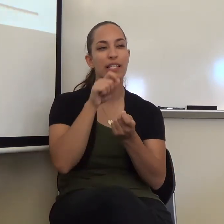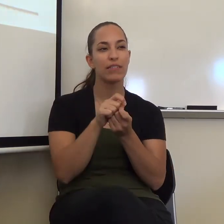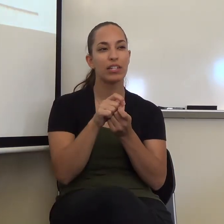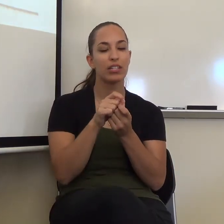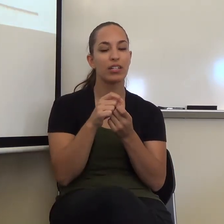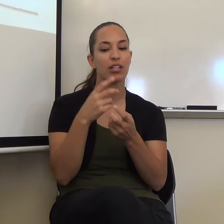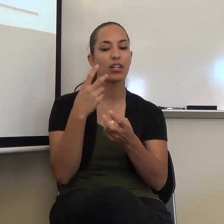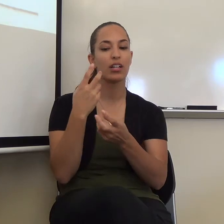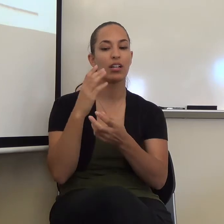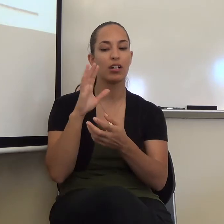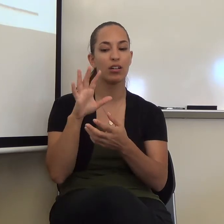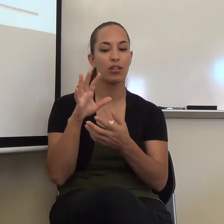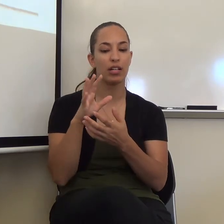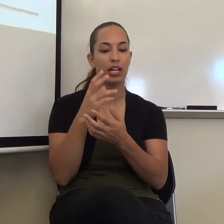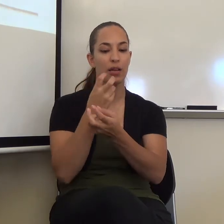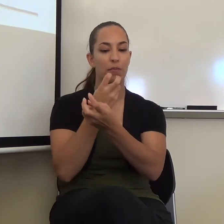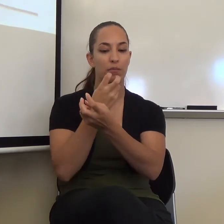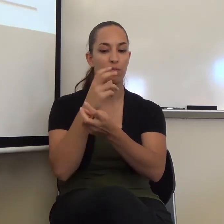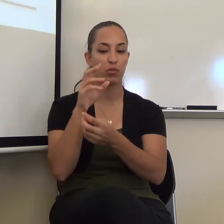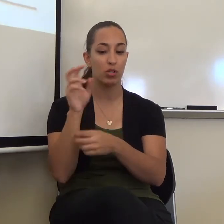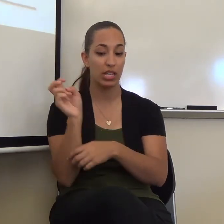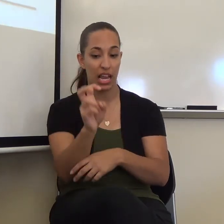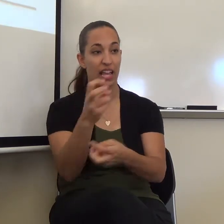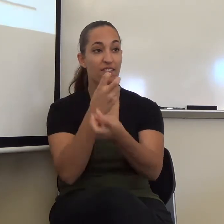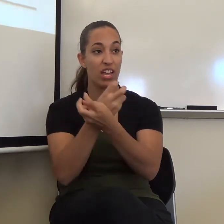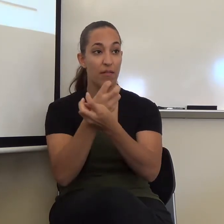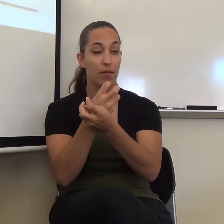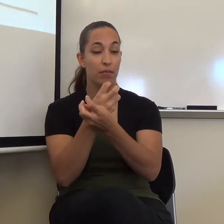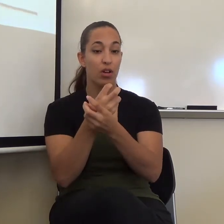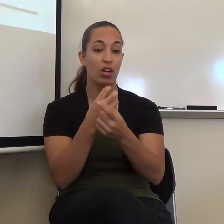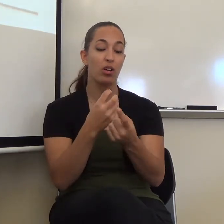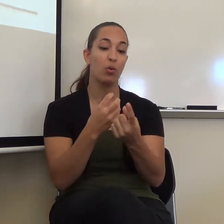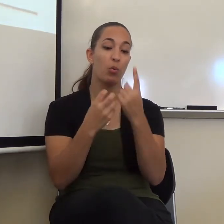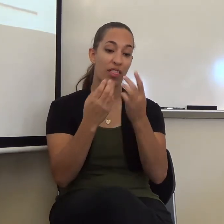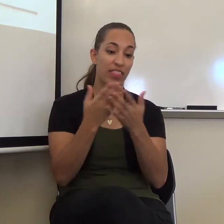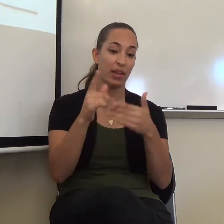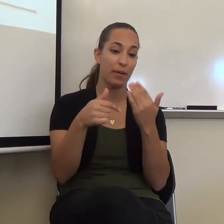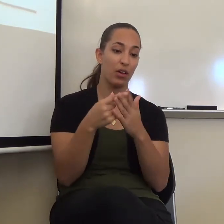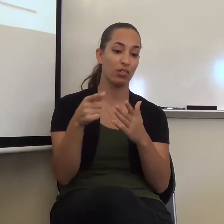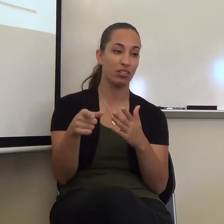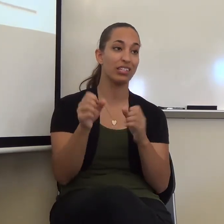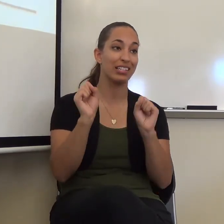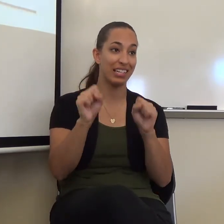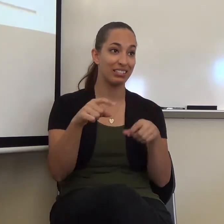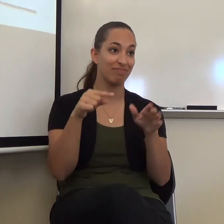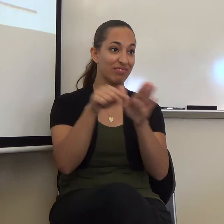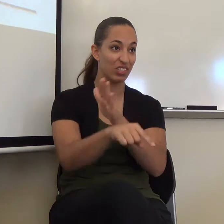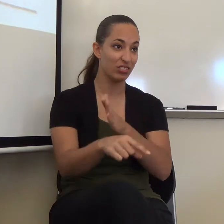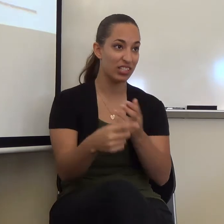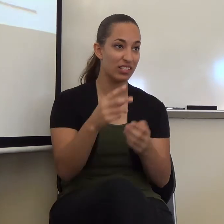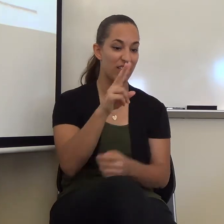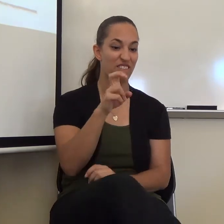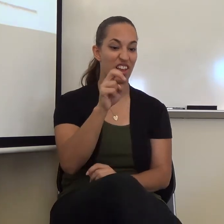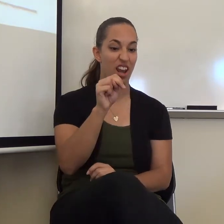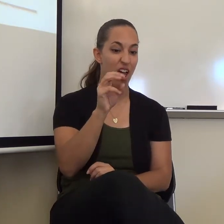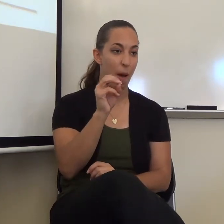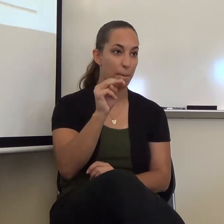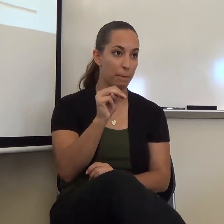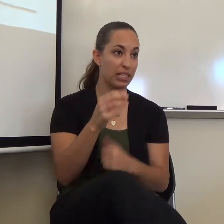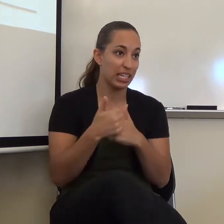its properties, because one of the properties is that it's deadly. So Michael, what did you put? And this is for the main idea, right? I